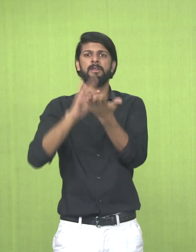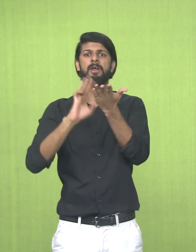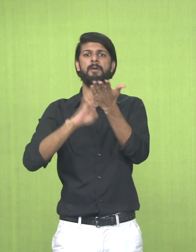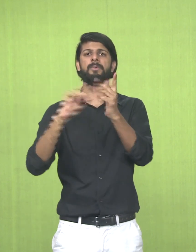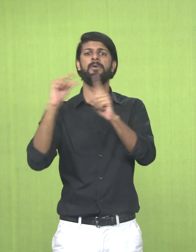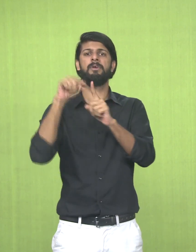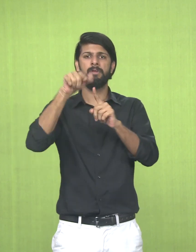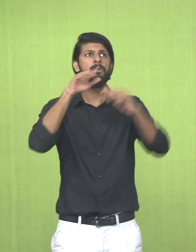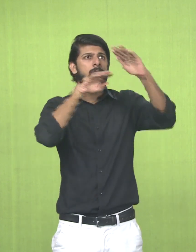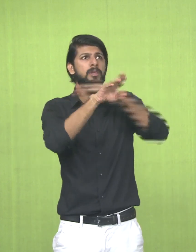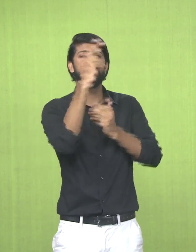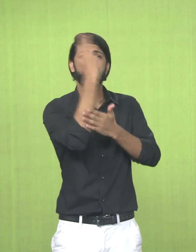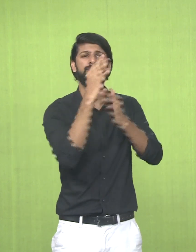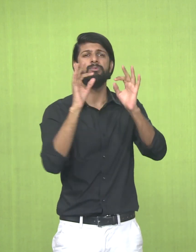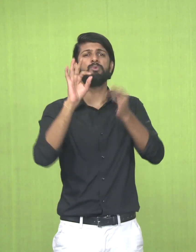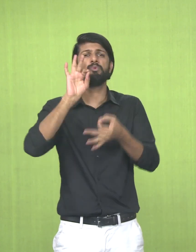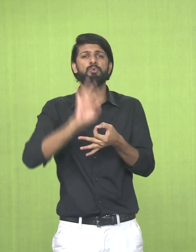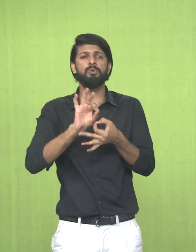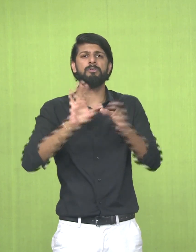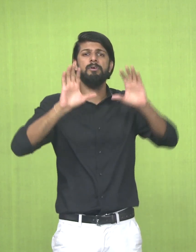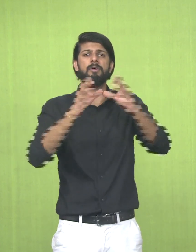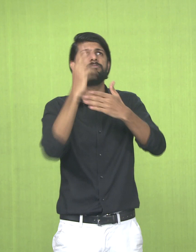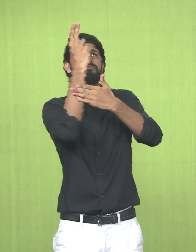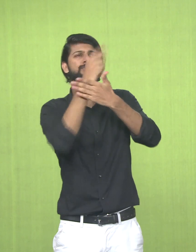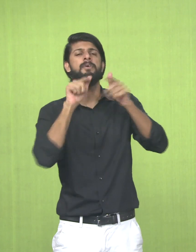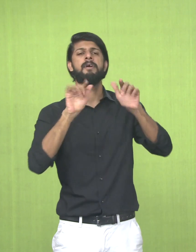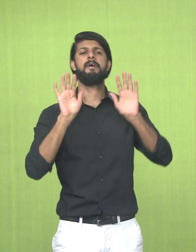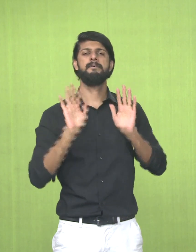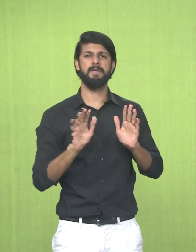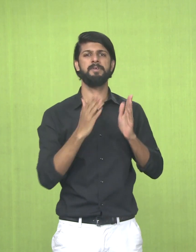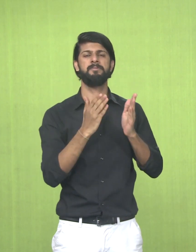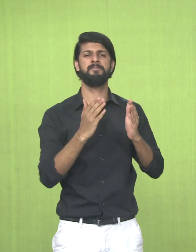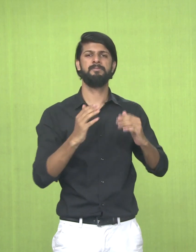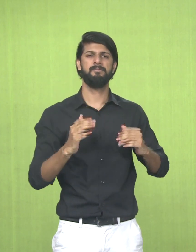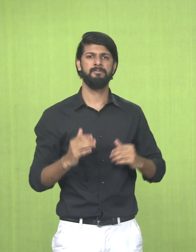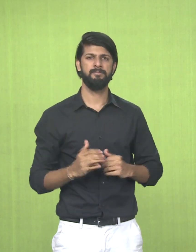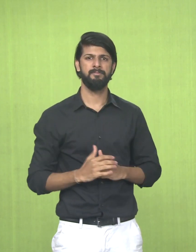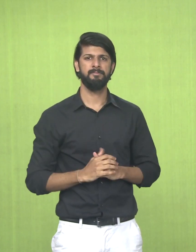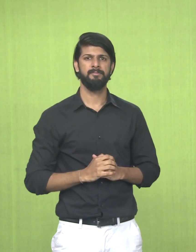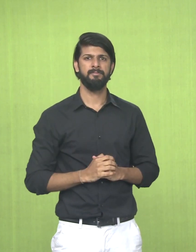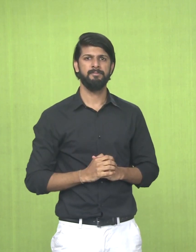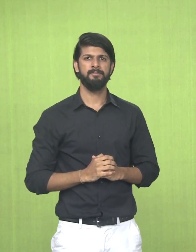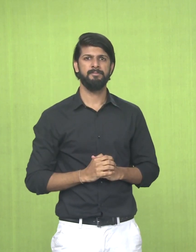Along with Ajanta, other Buddhist art is also found at Bagh caves in Madhya Pradesh.